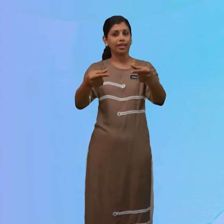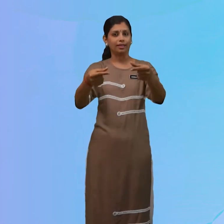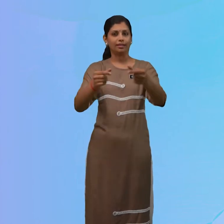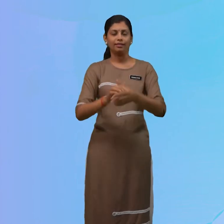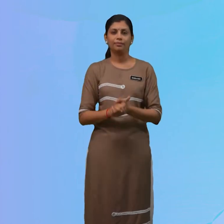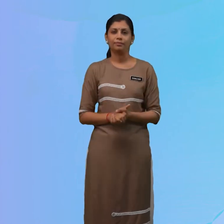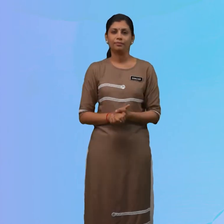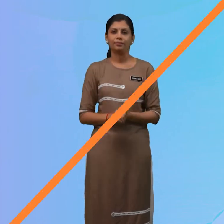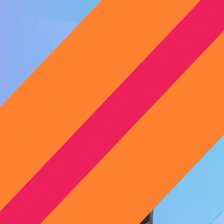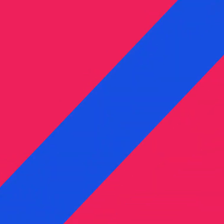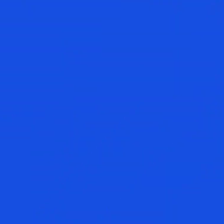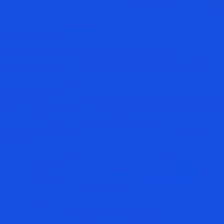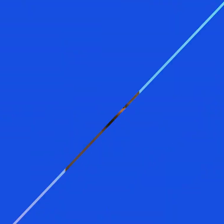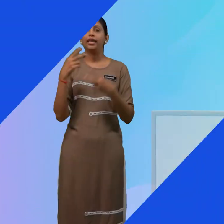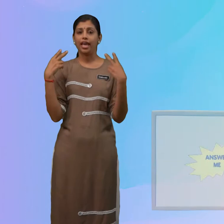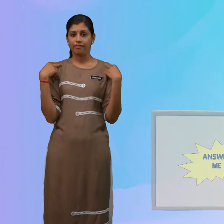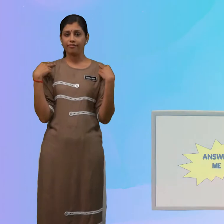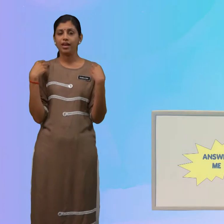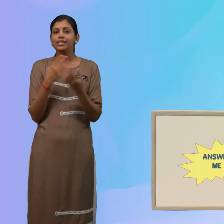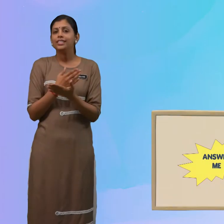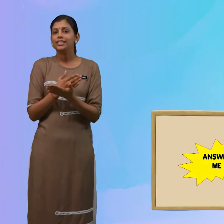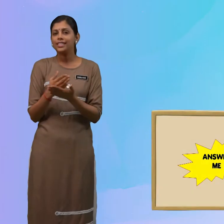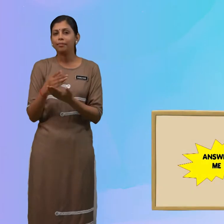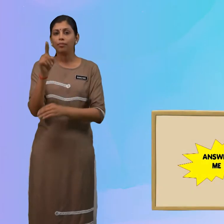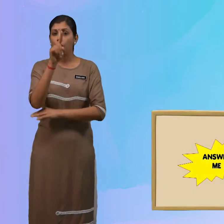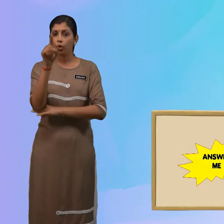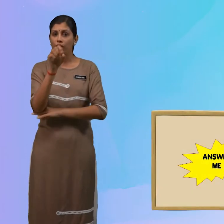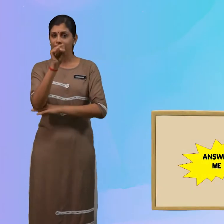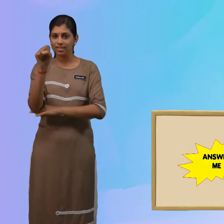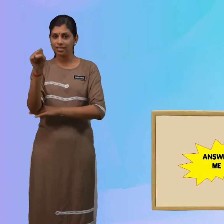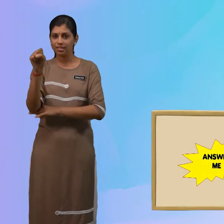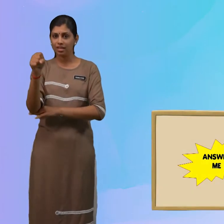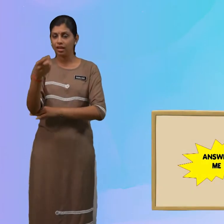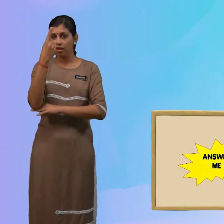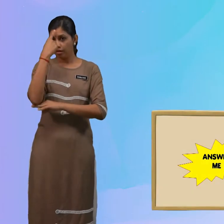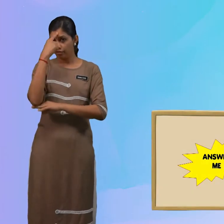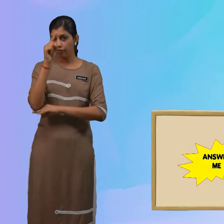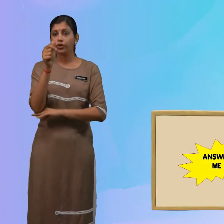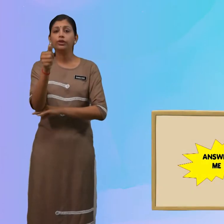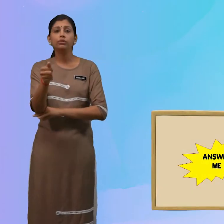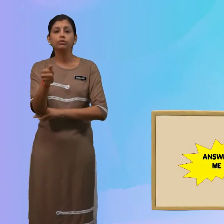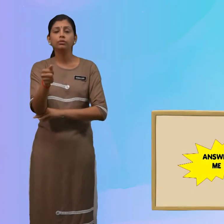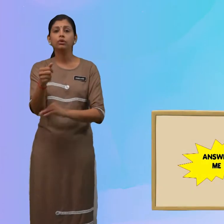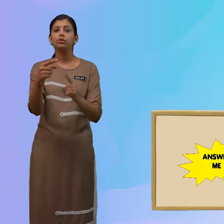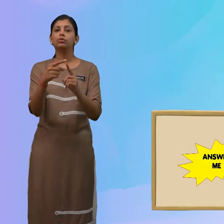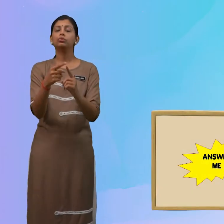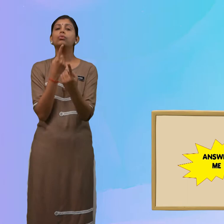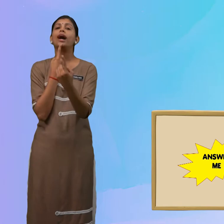yet. I have some questions for you to